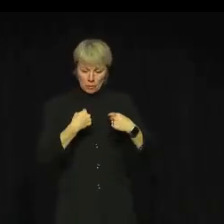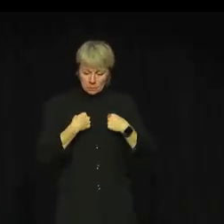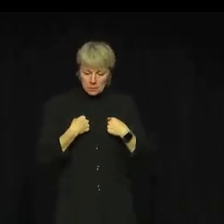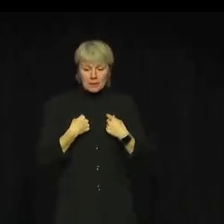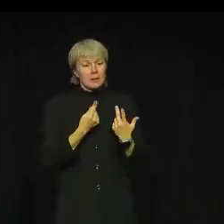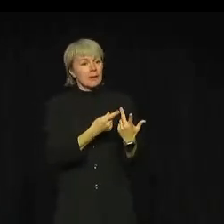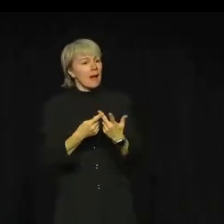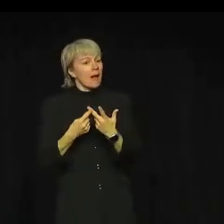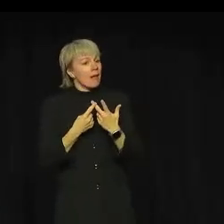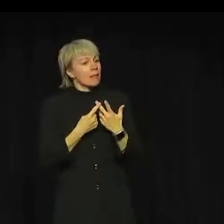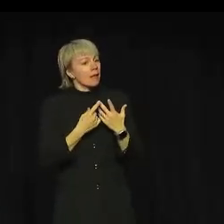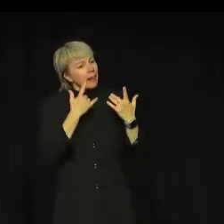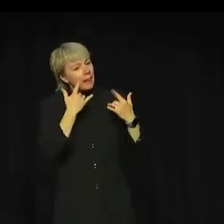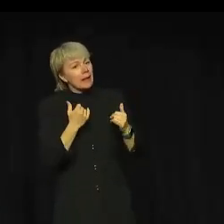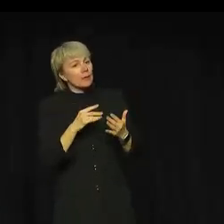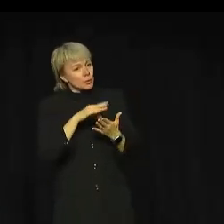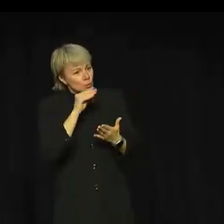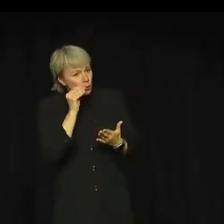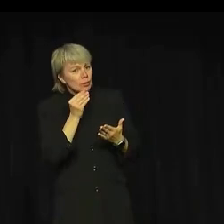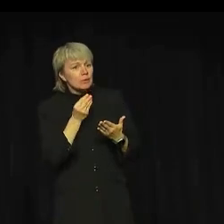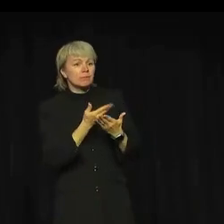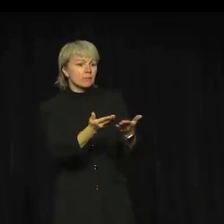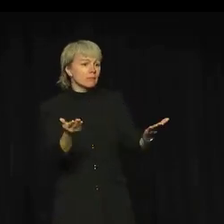in our human rights community. So thank you.